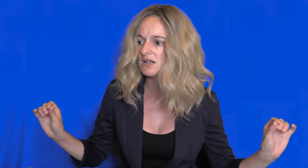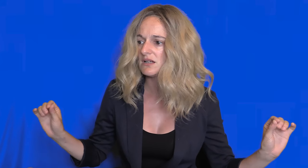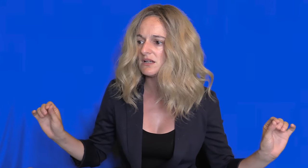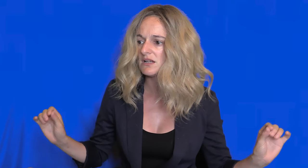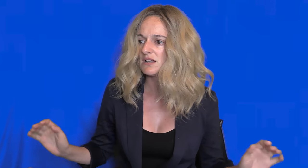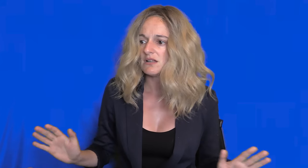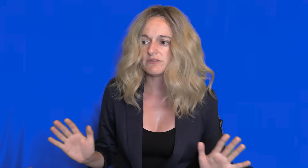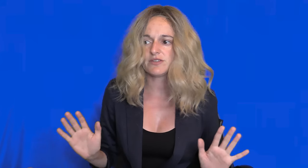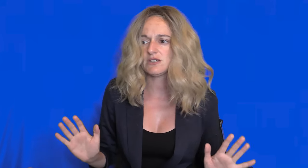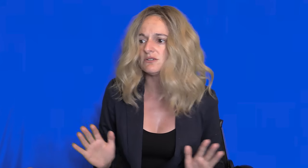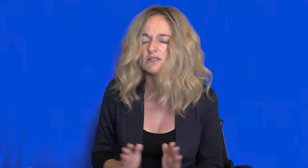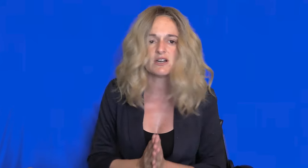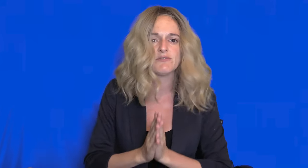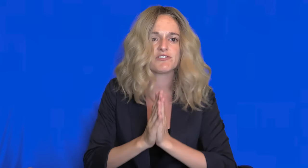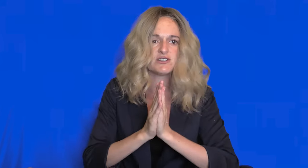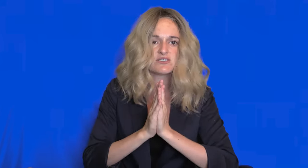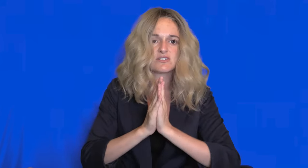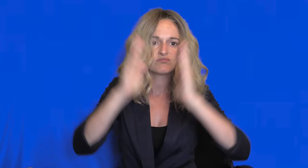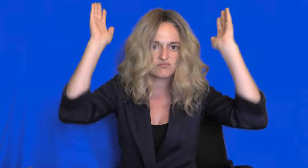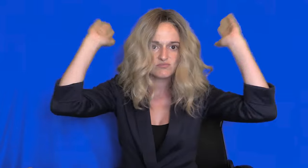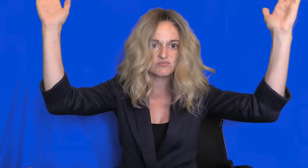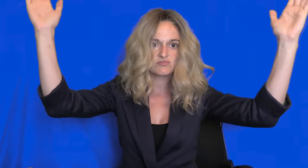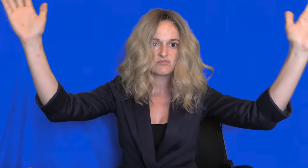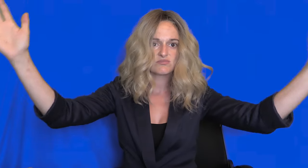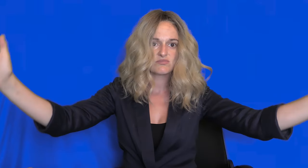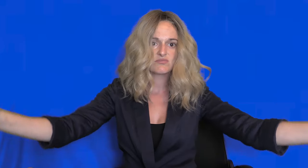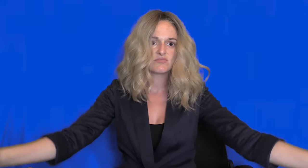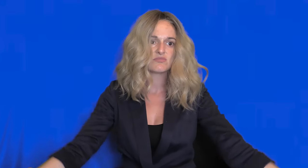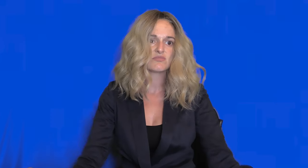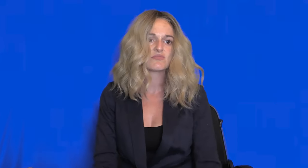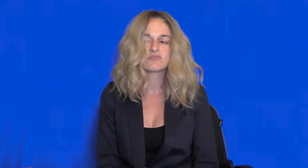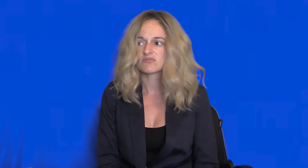Thank you, conference yeah Oh is what Want kok yeah your But Youbly